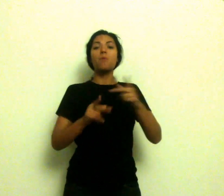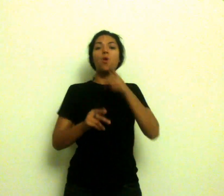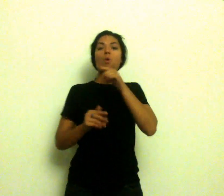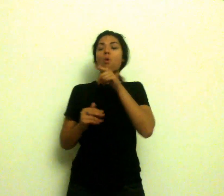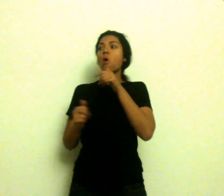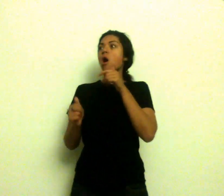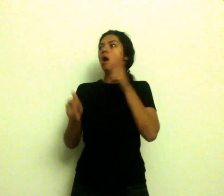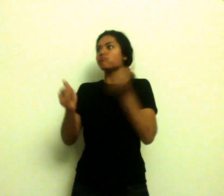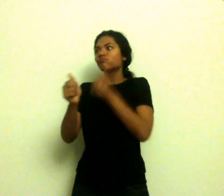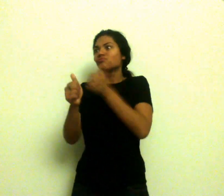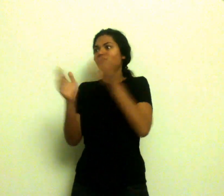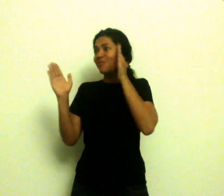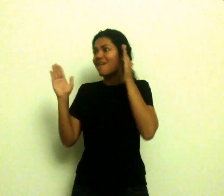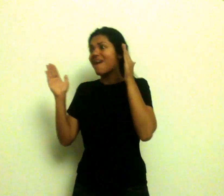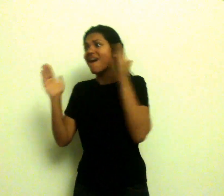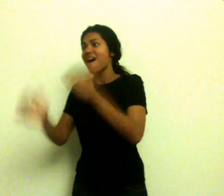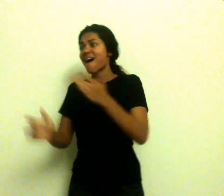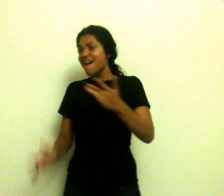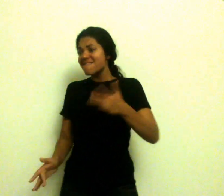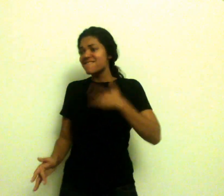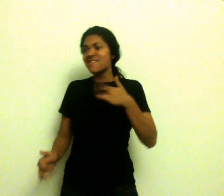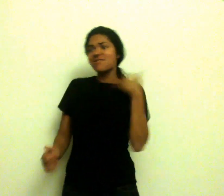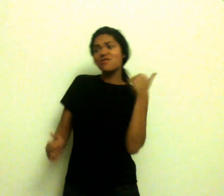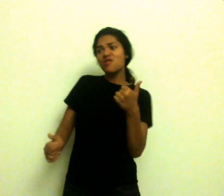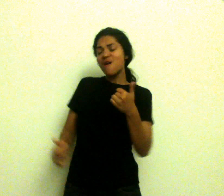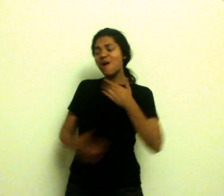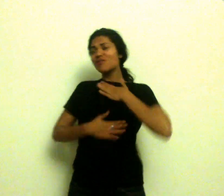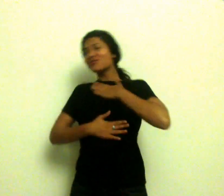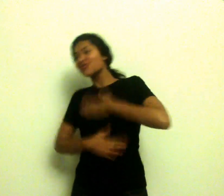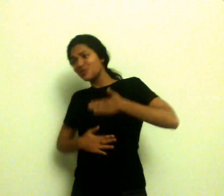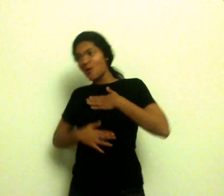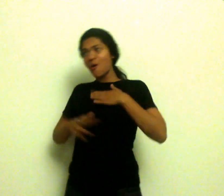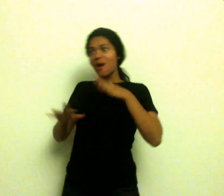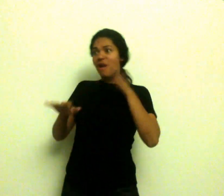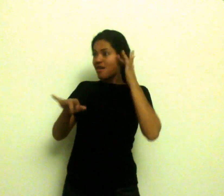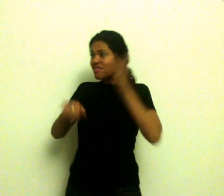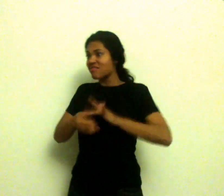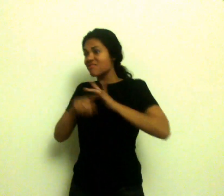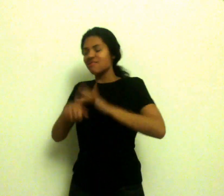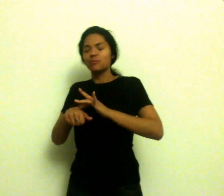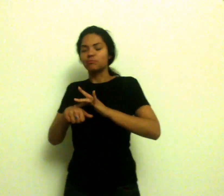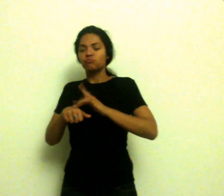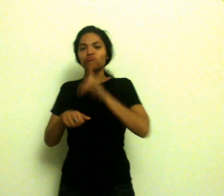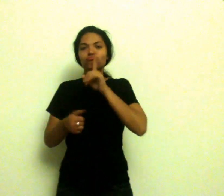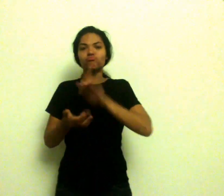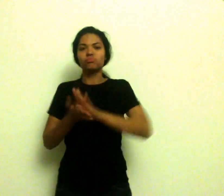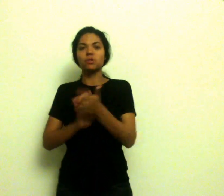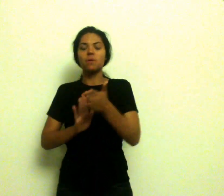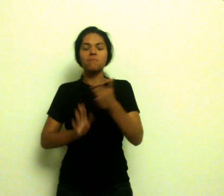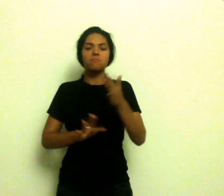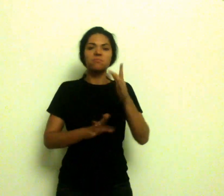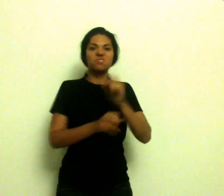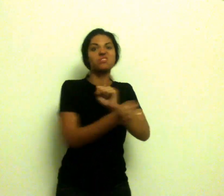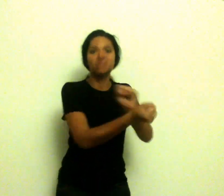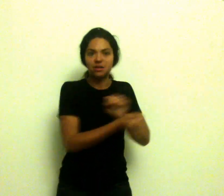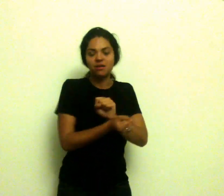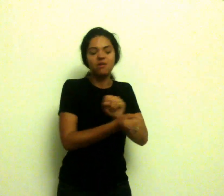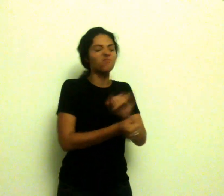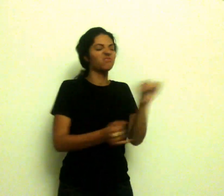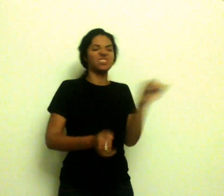Lewis reverses that and says you are actually enchained during that process. And he says, here I was with my hands bound in this